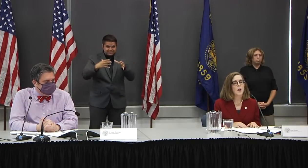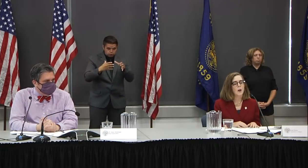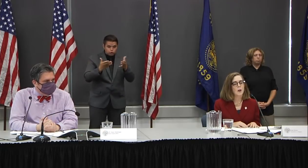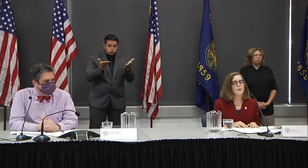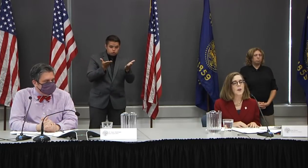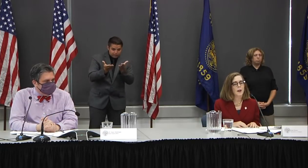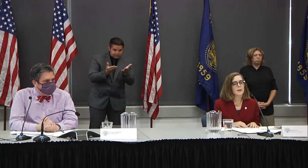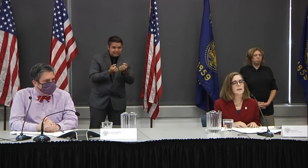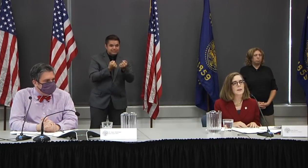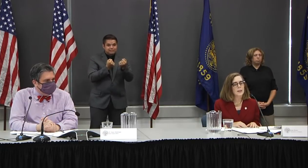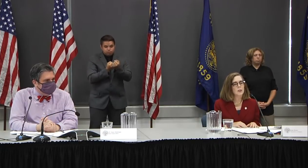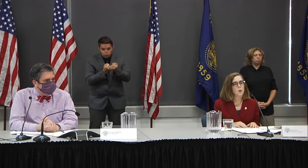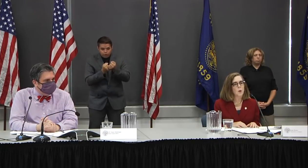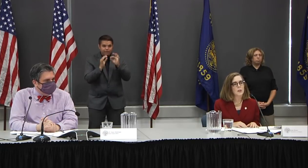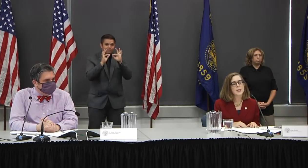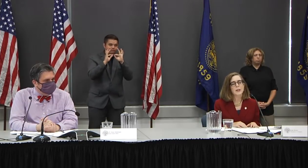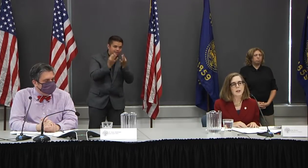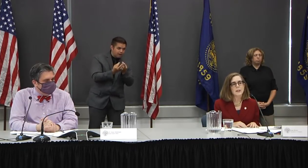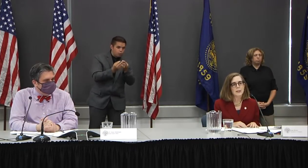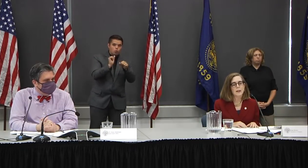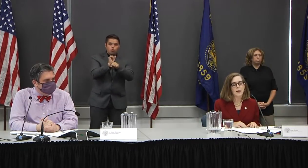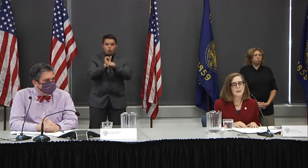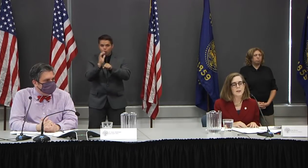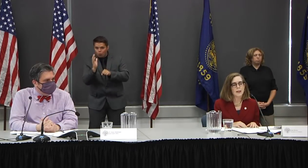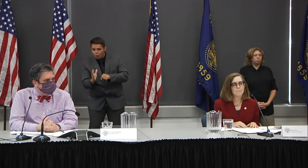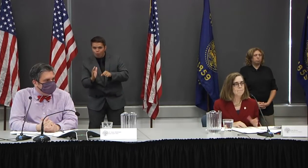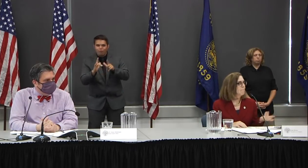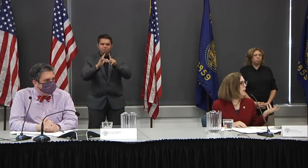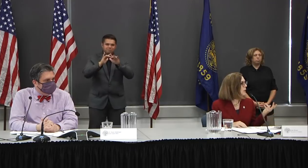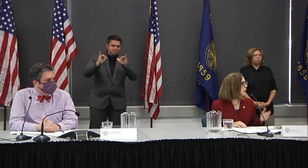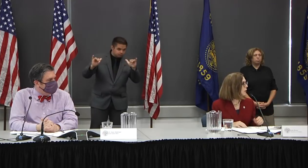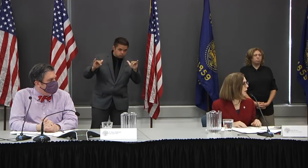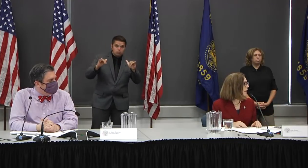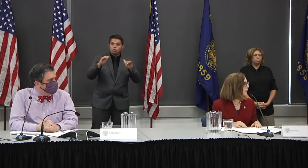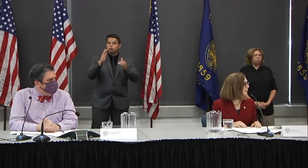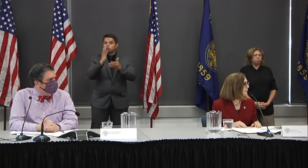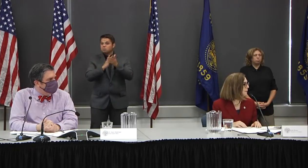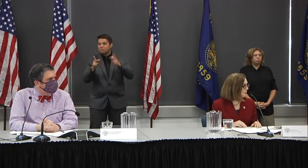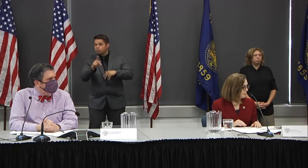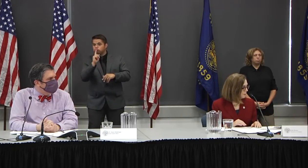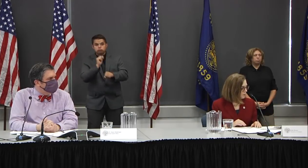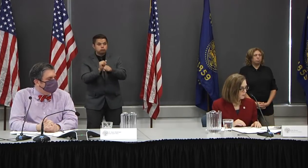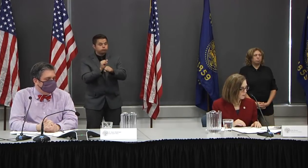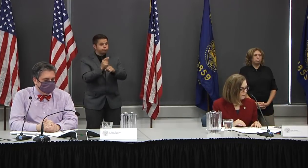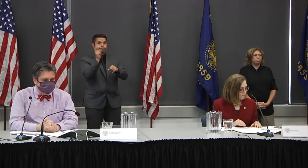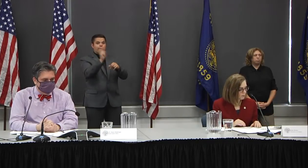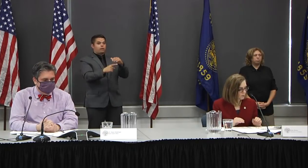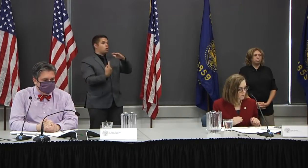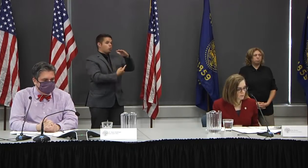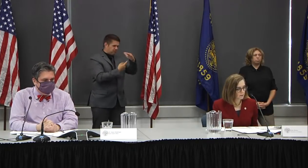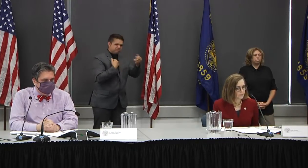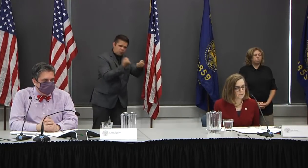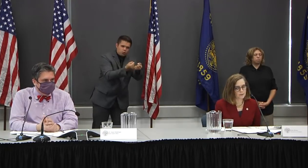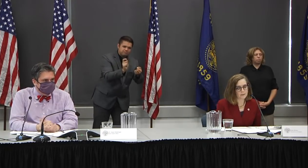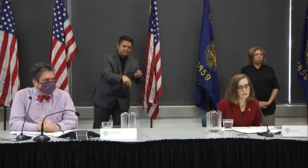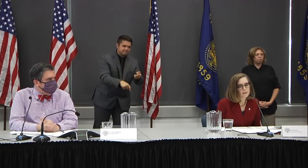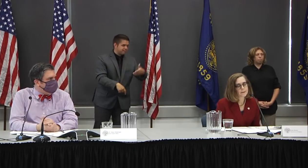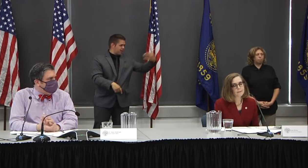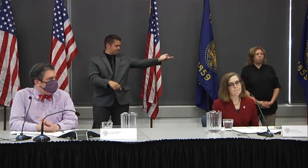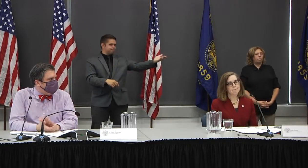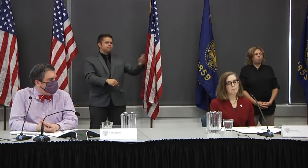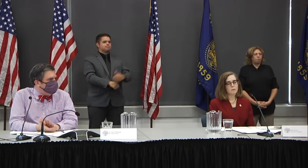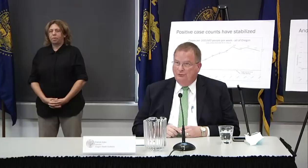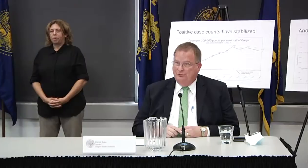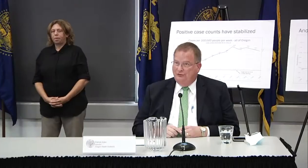workers that need to quarantine and need to isolate. Director Allen. Thank you, Governor. Yes, we have the ability to